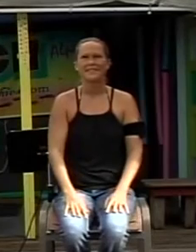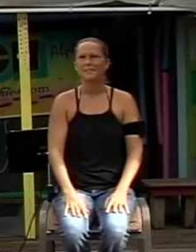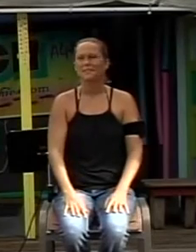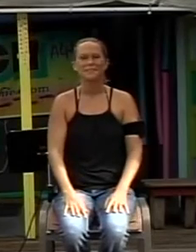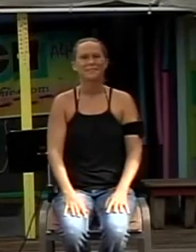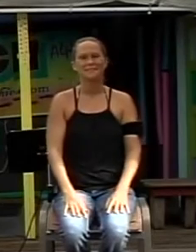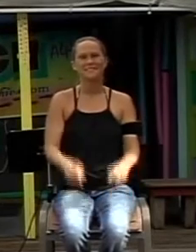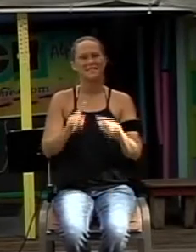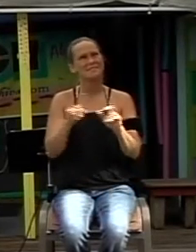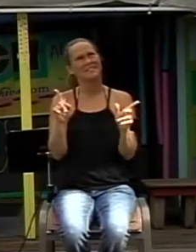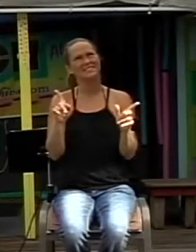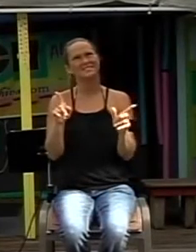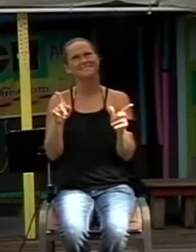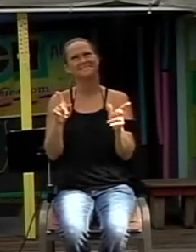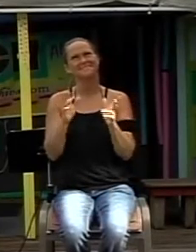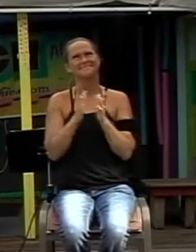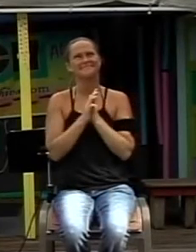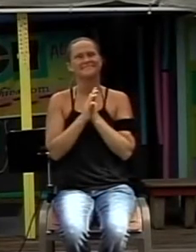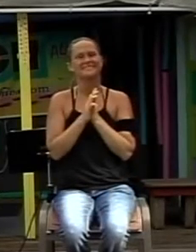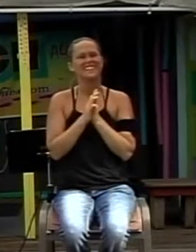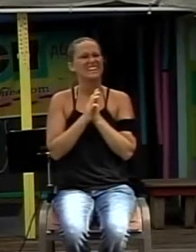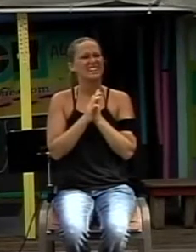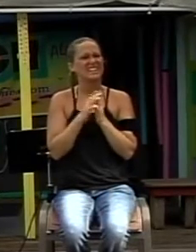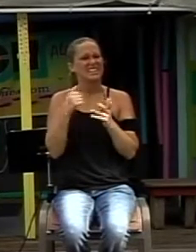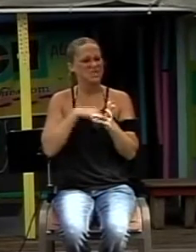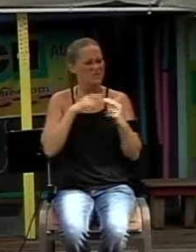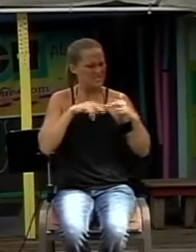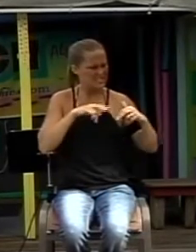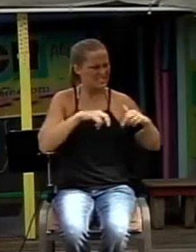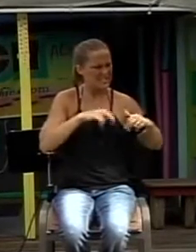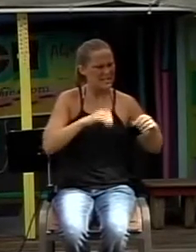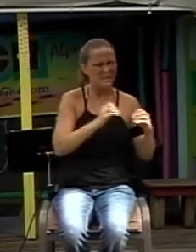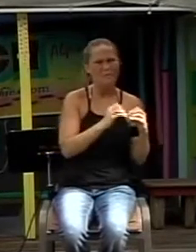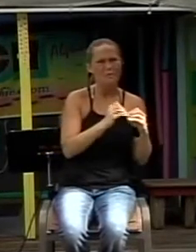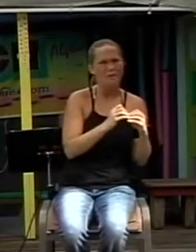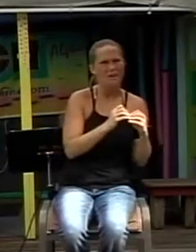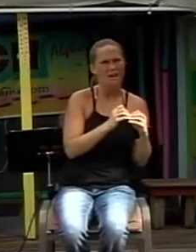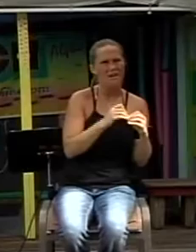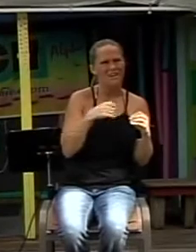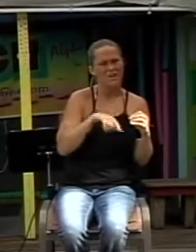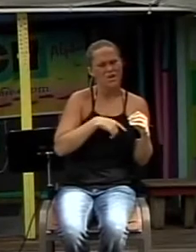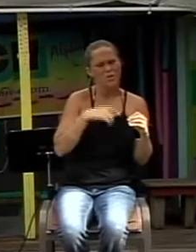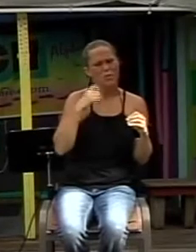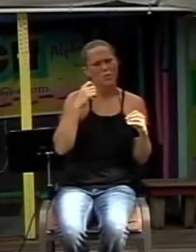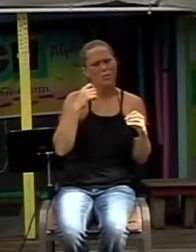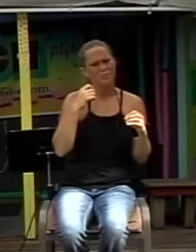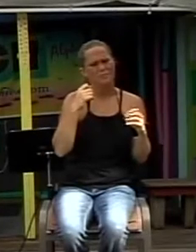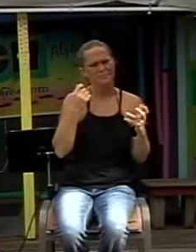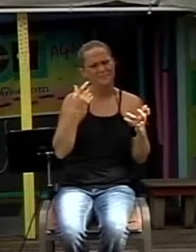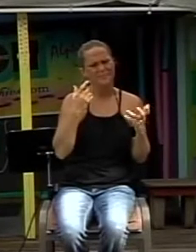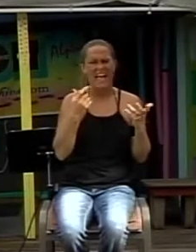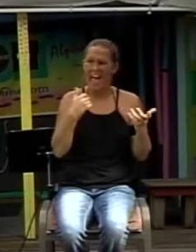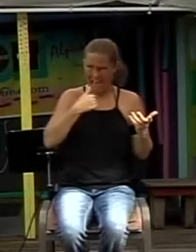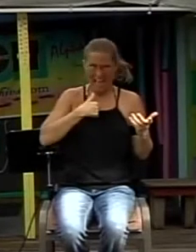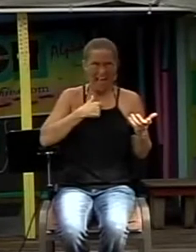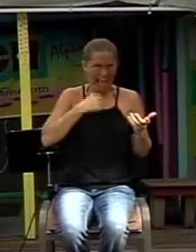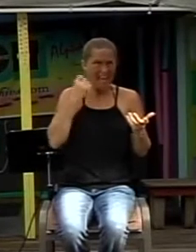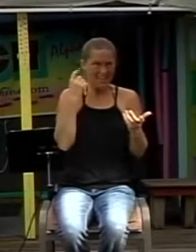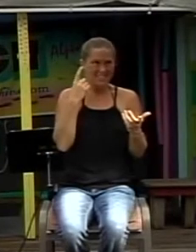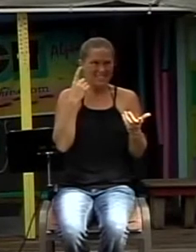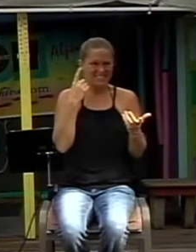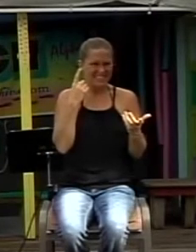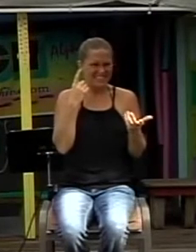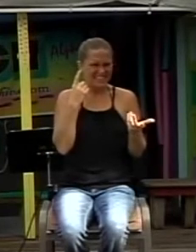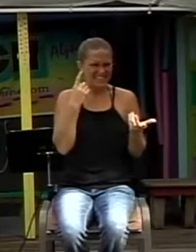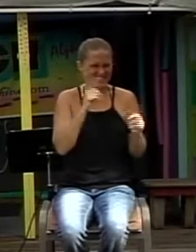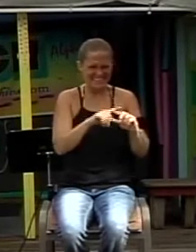you realize they're trying to train you up in their denominational belief system, not in a Spirit-led, necessarily,